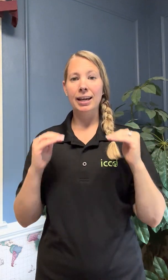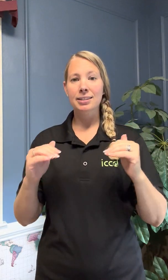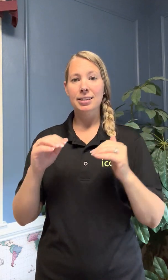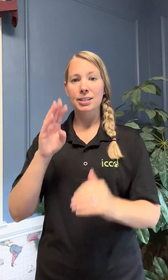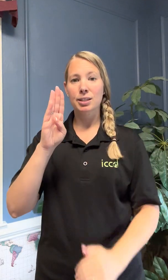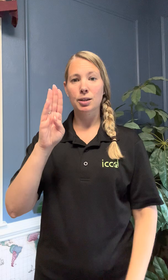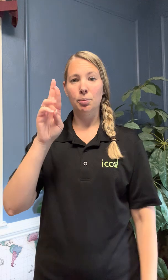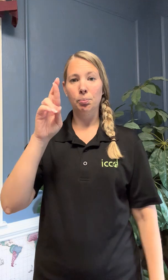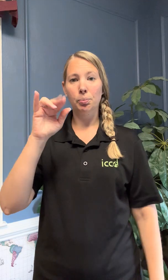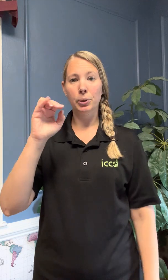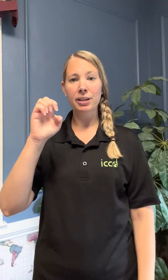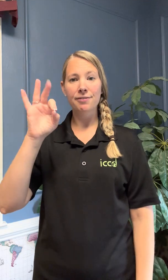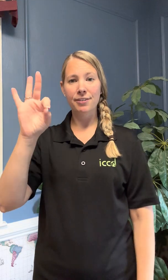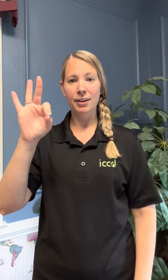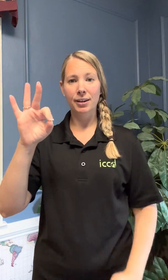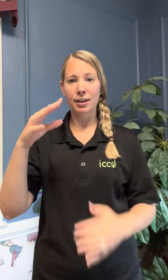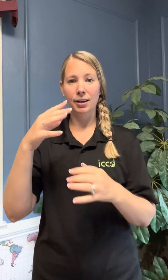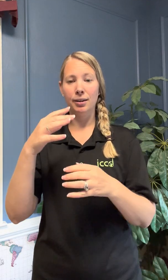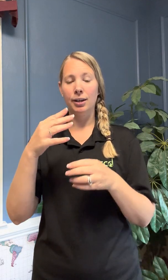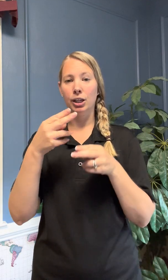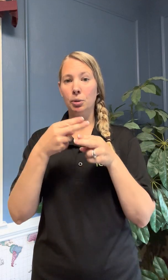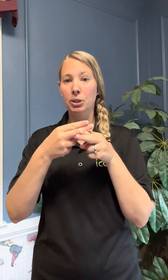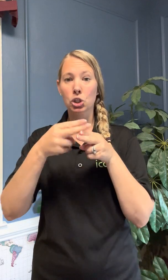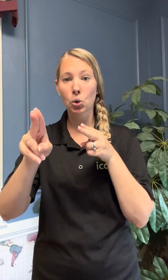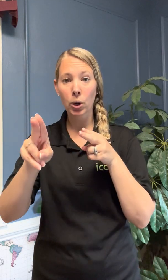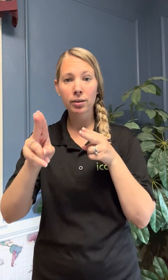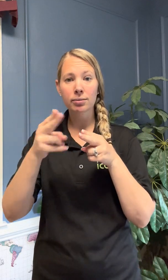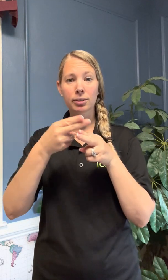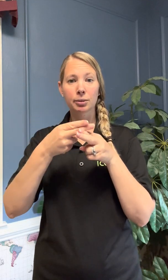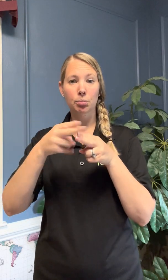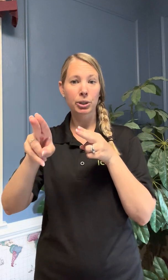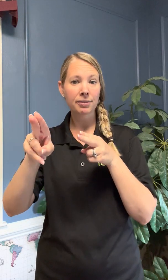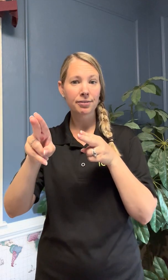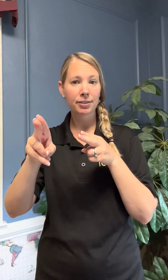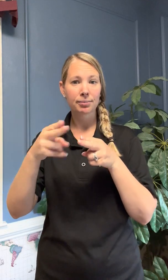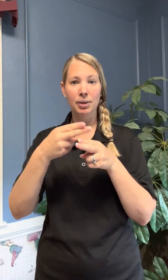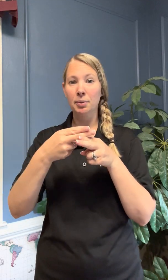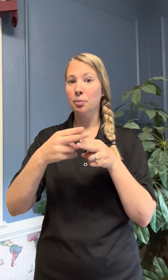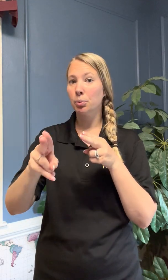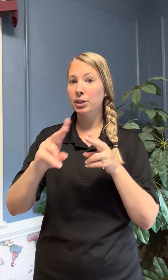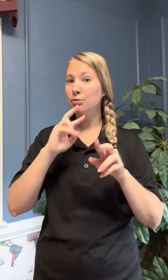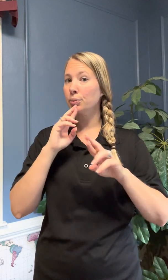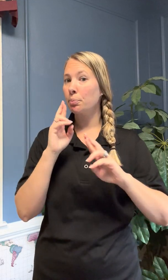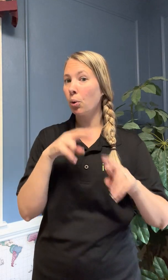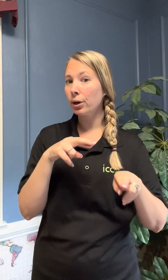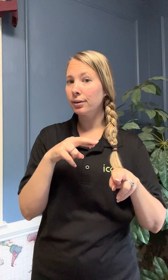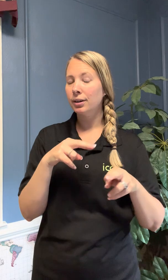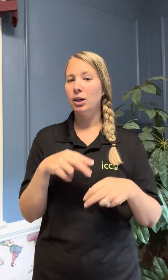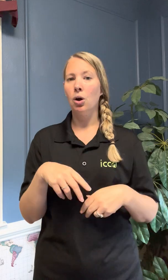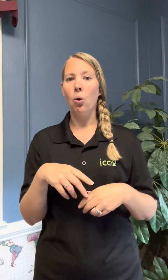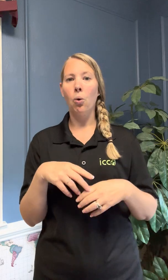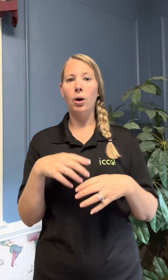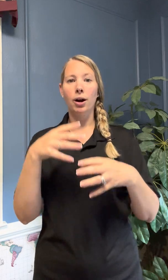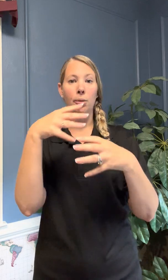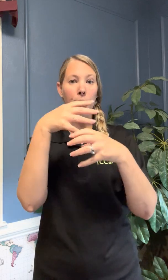Next is brief. Could be short, brief, maybe a brief report, or a